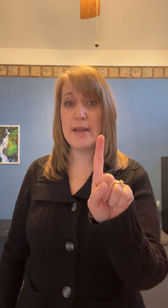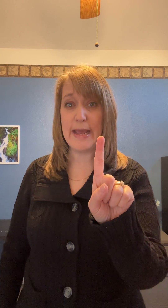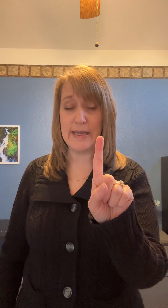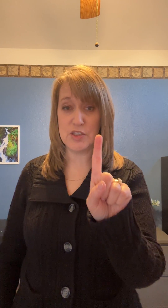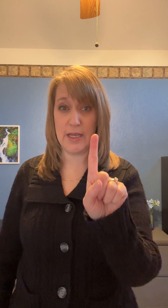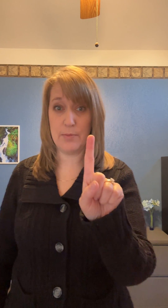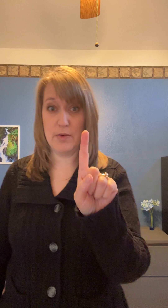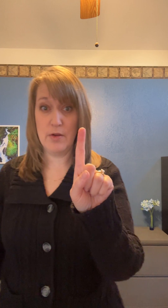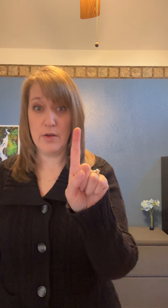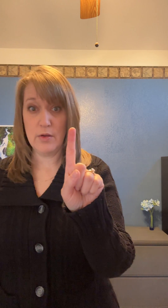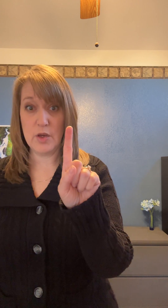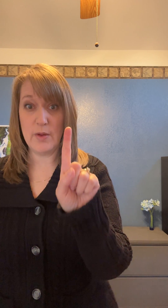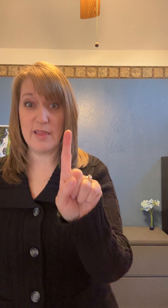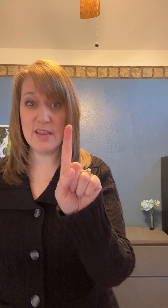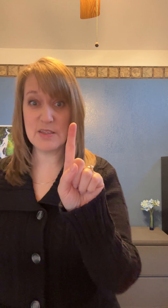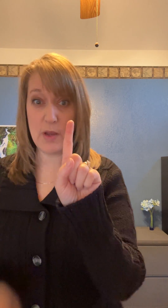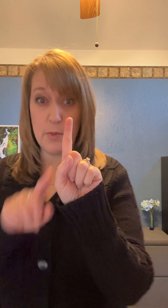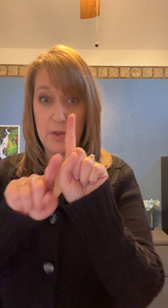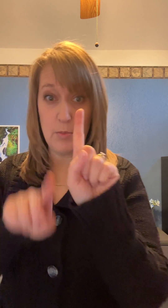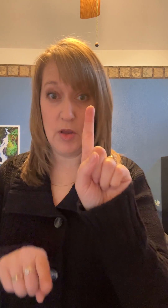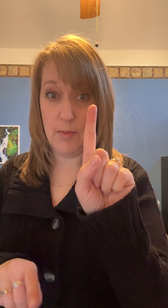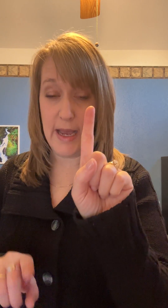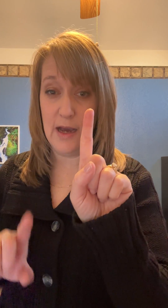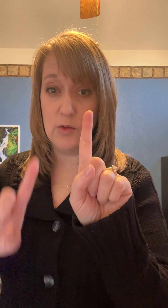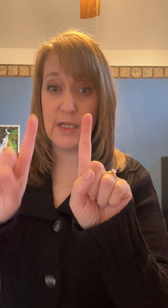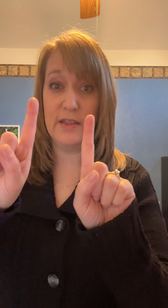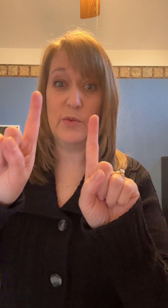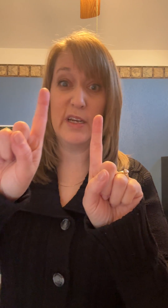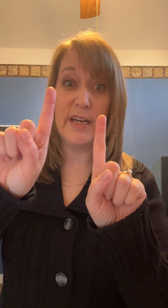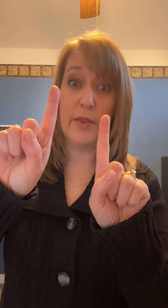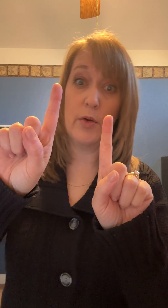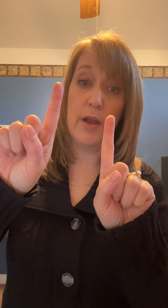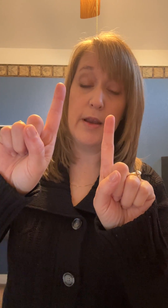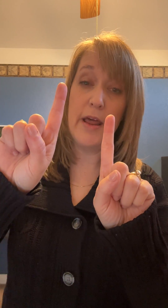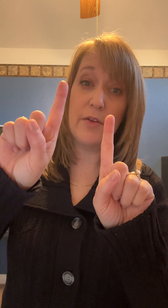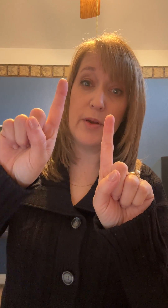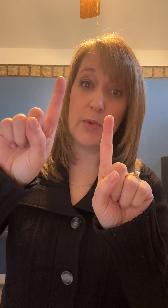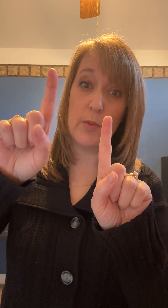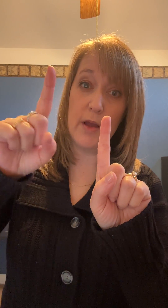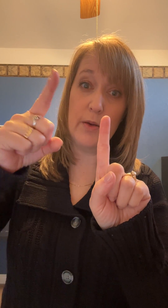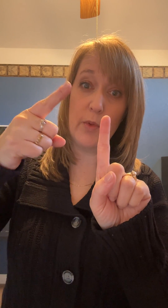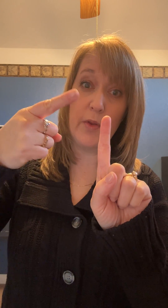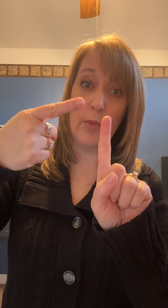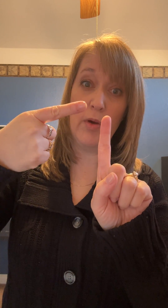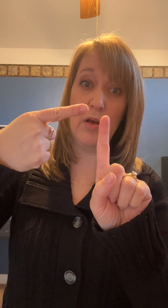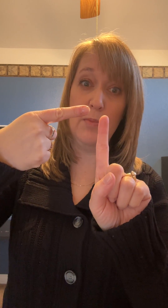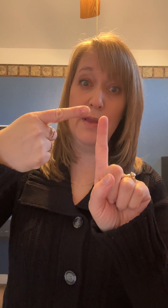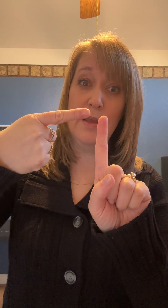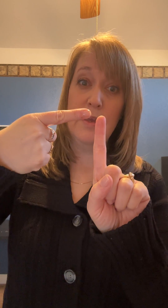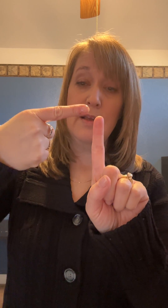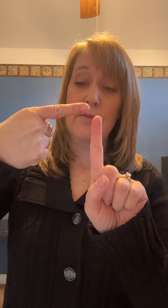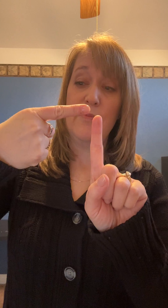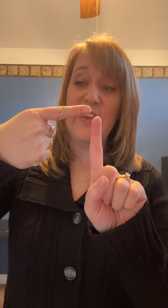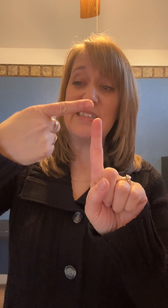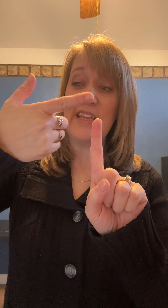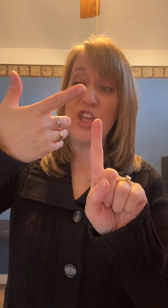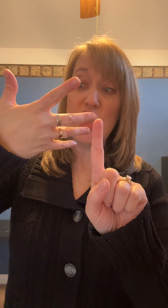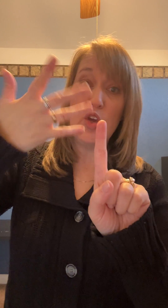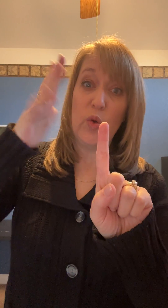hand shape going this way with your palm out, and then you want another number one with your palm facing you,